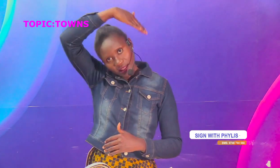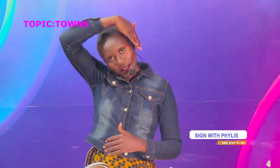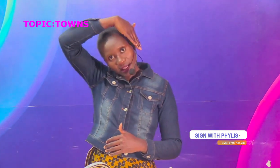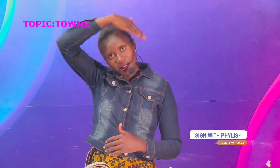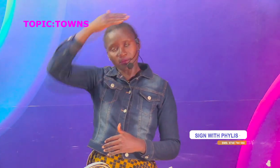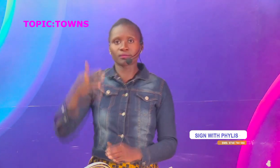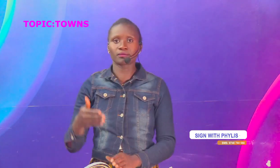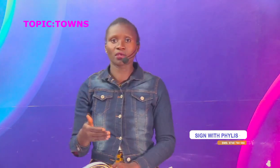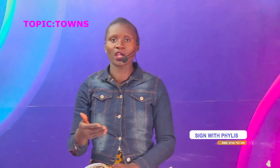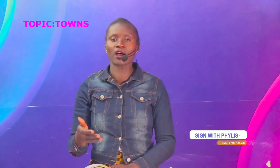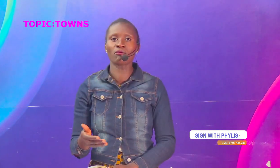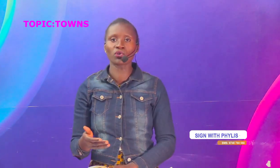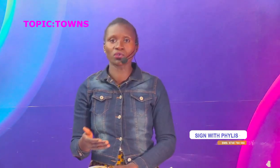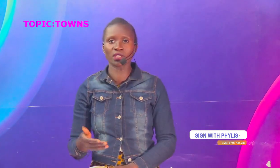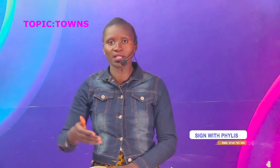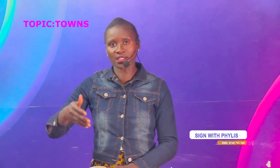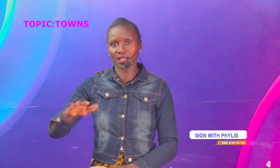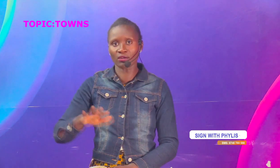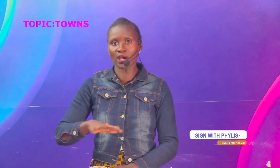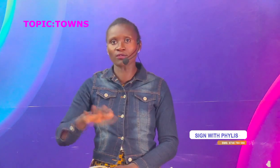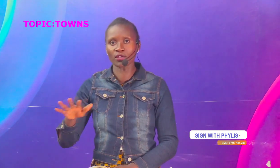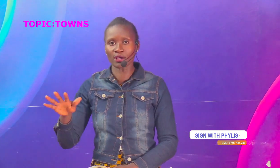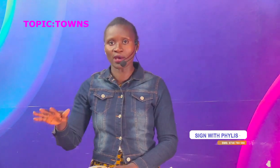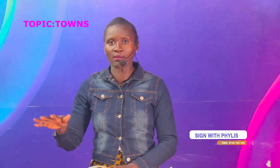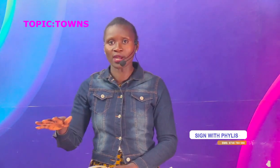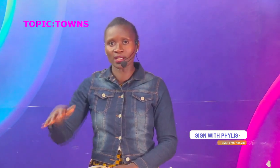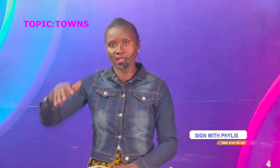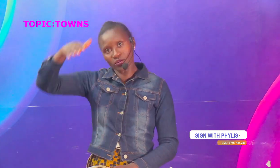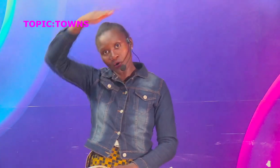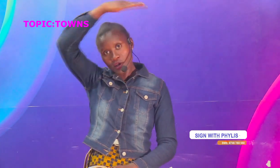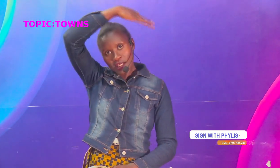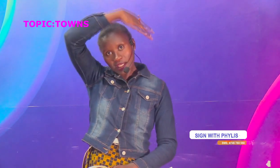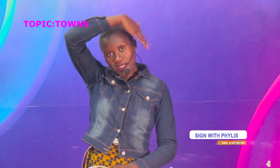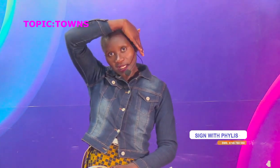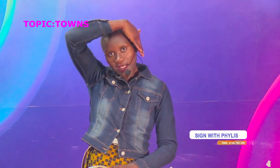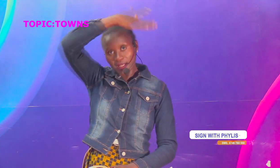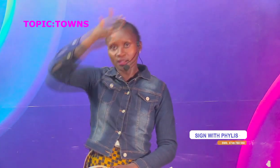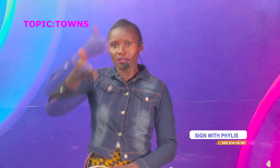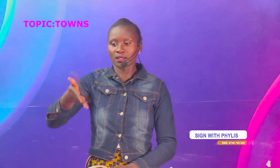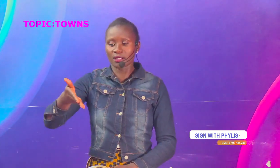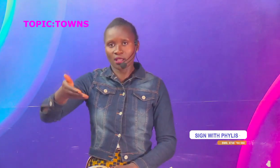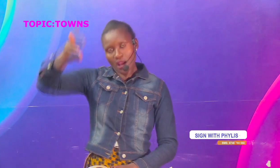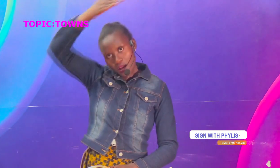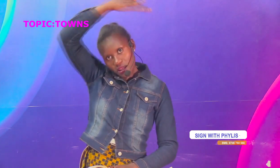Gilgil. You have more soldiers and you have also a barrack there. So Gilgil.